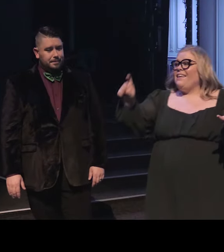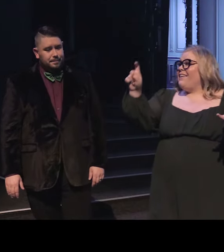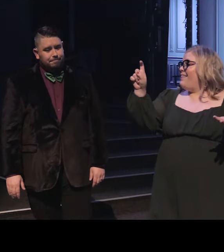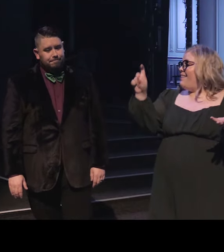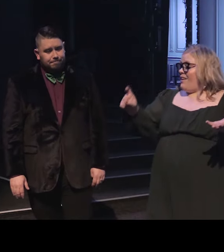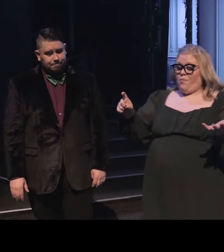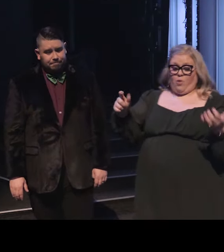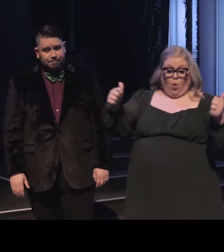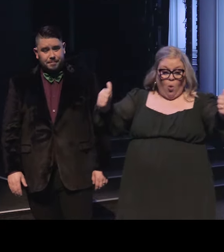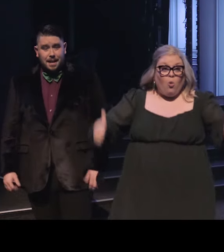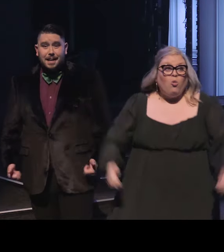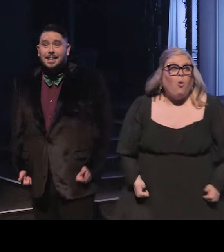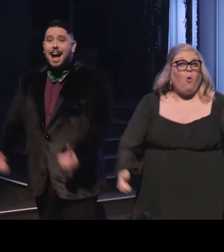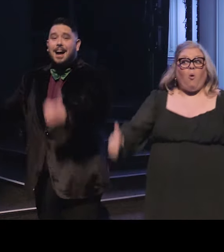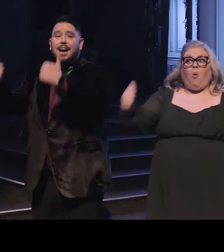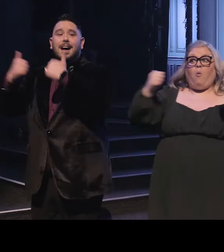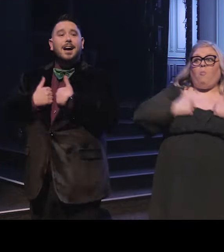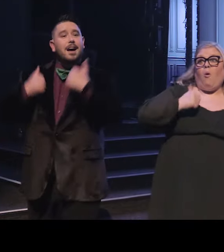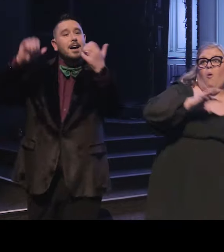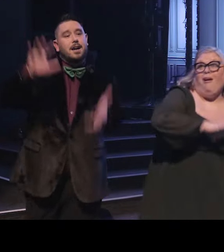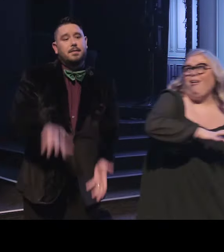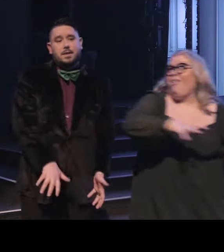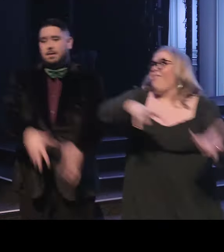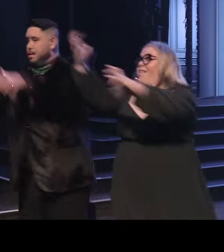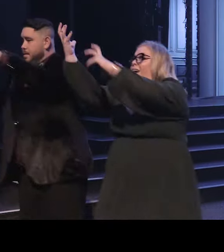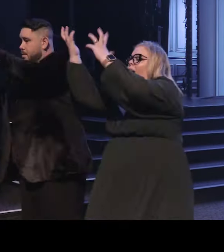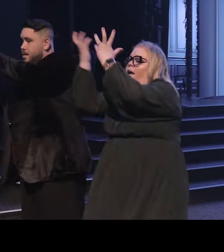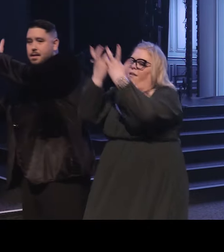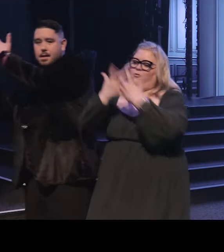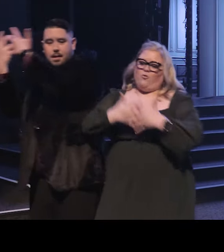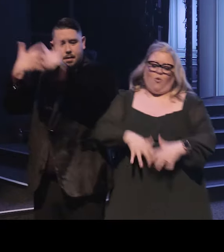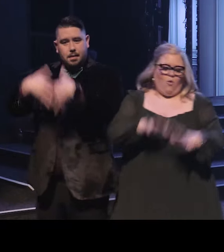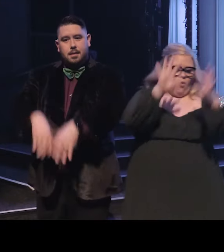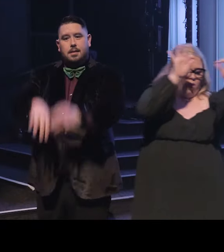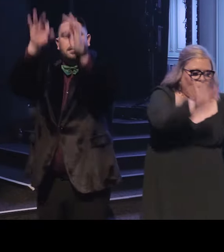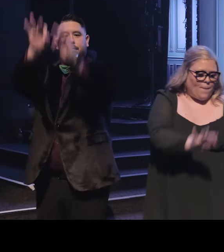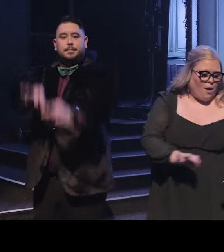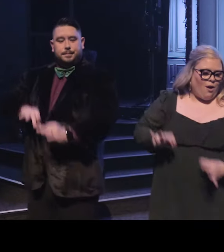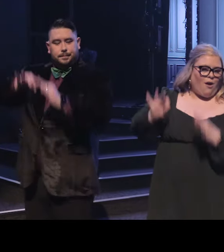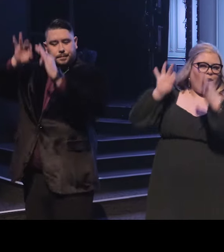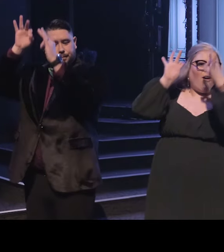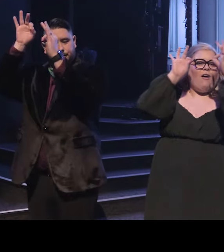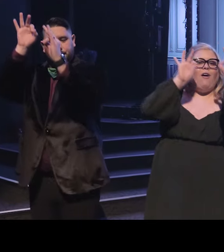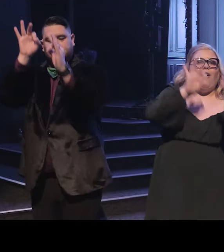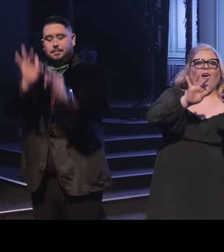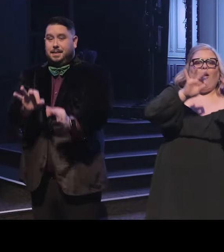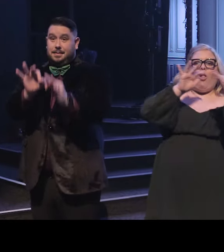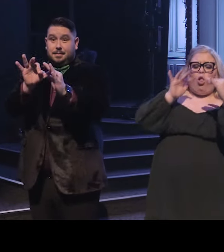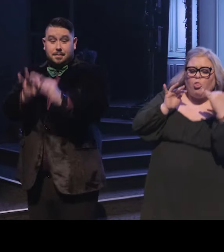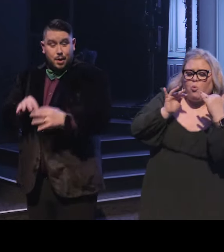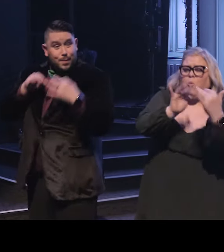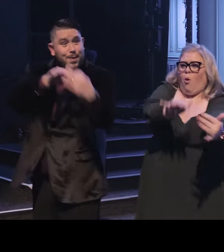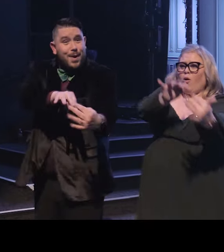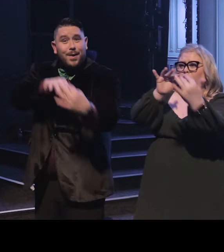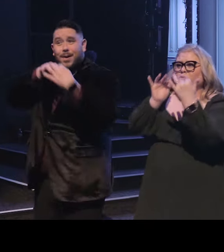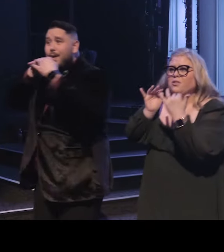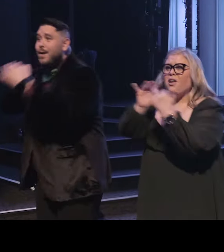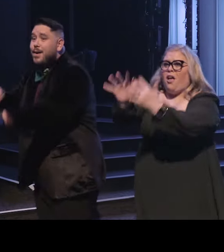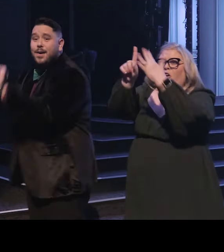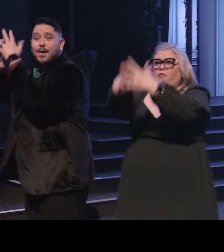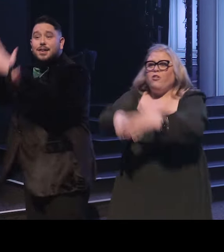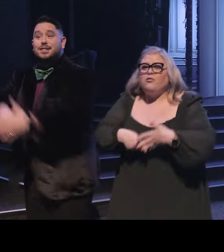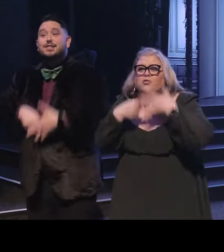need. Sing it with me. No more lives torn apart. The wars